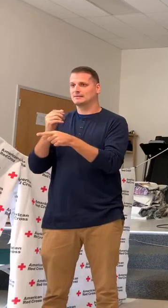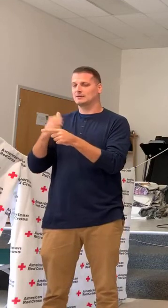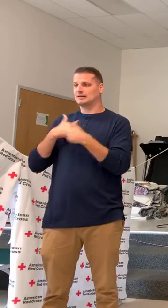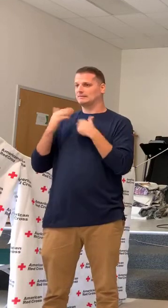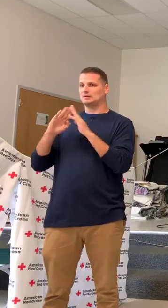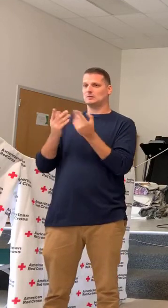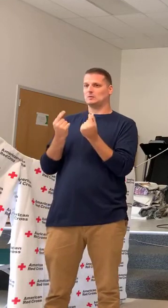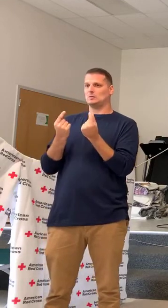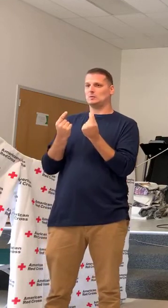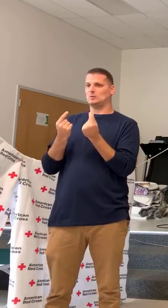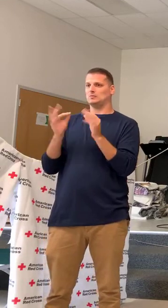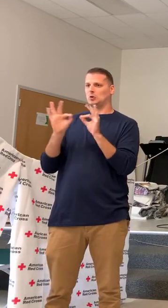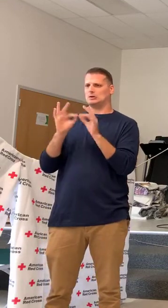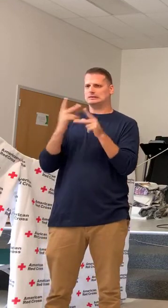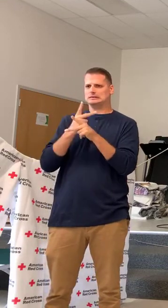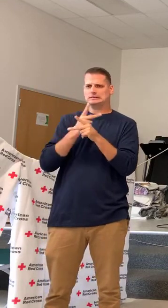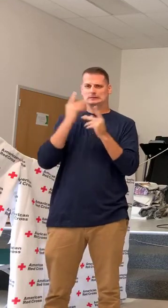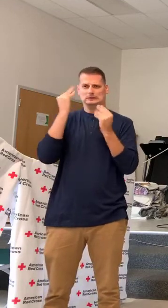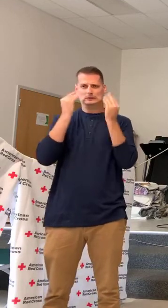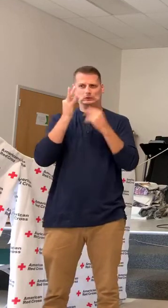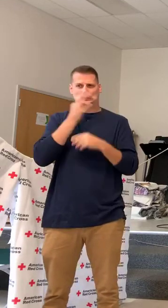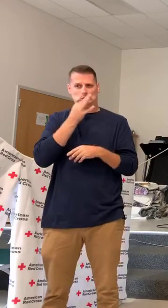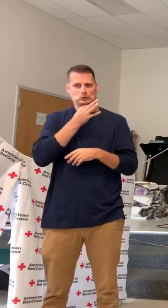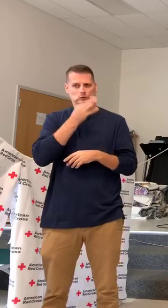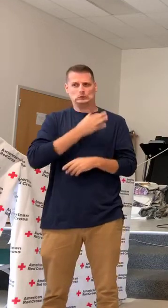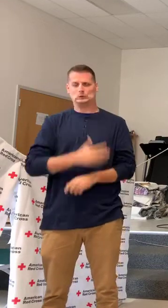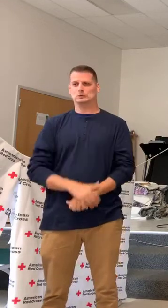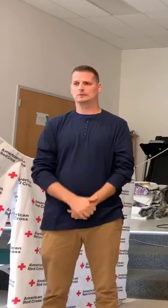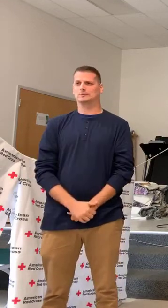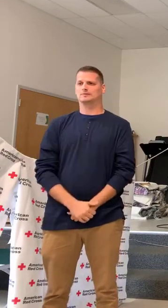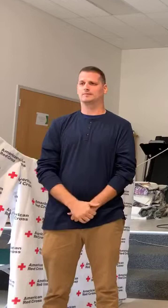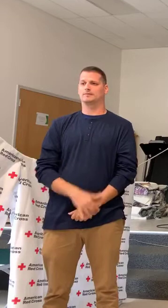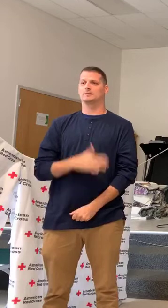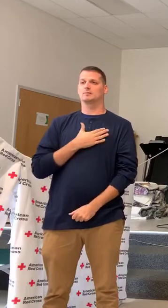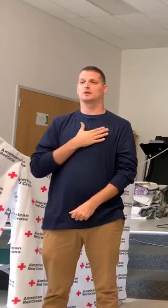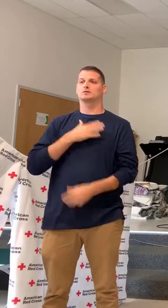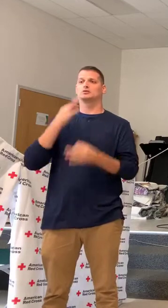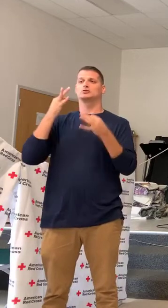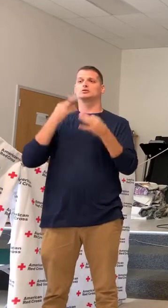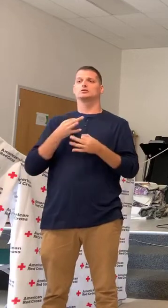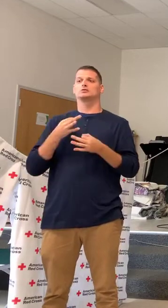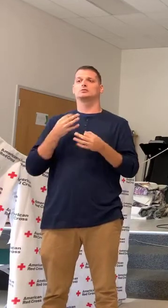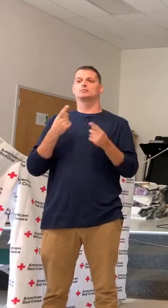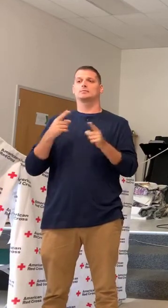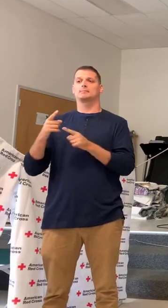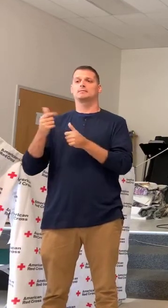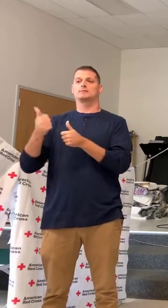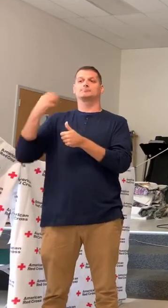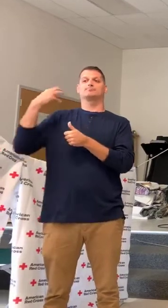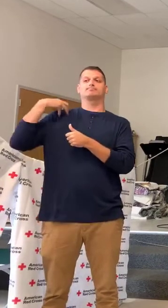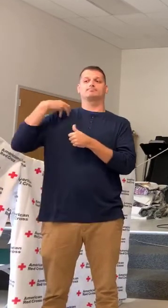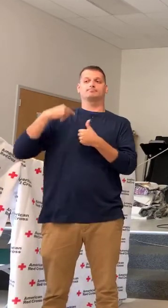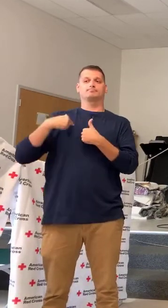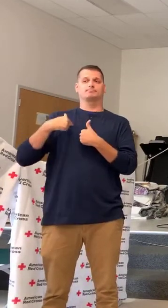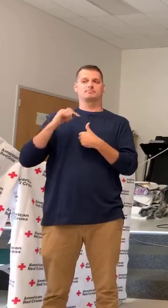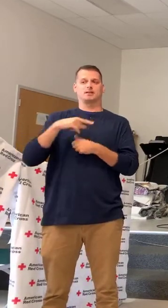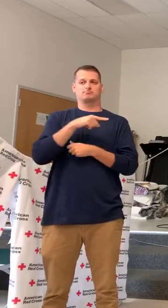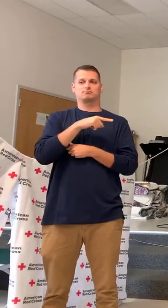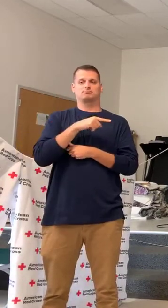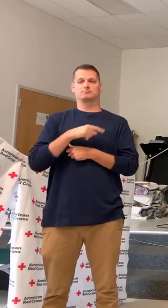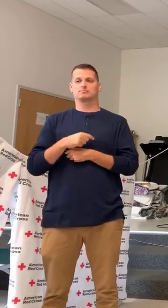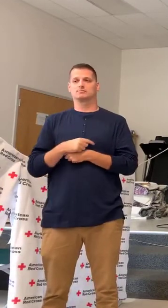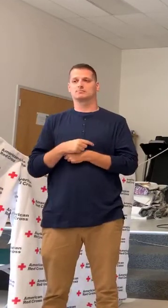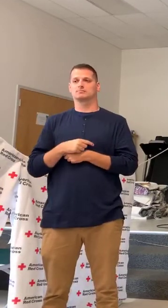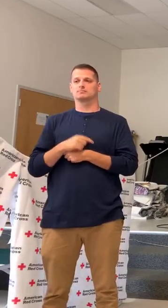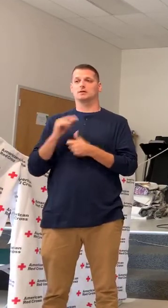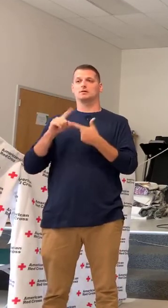limited time frames. So it was a decision I made as the incident commander in conjunction with the borough and our agency administrators, but I think it's